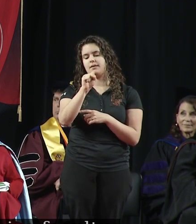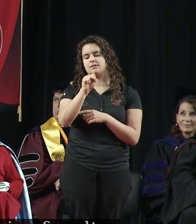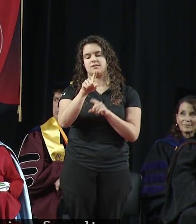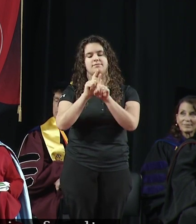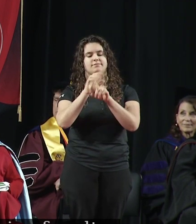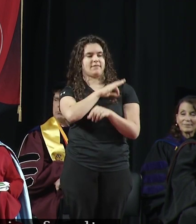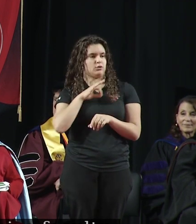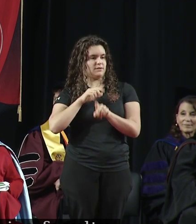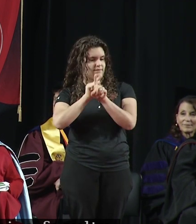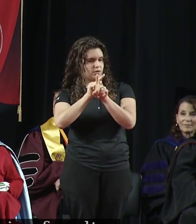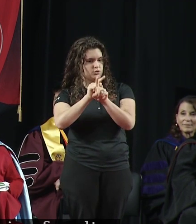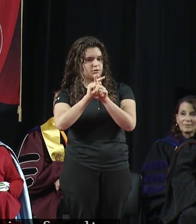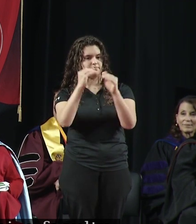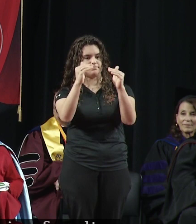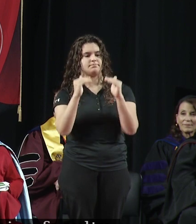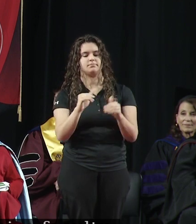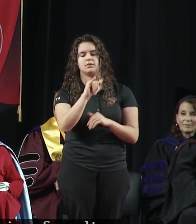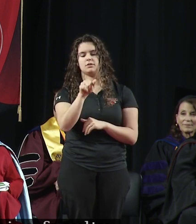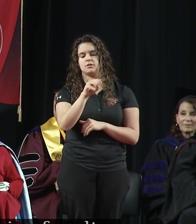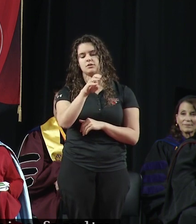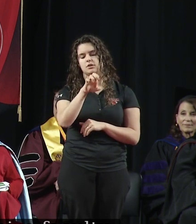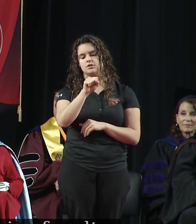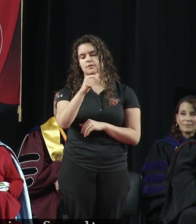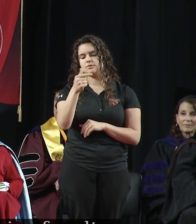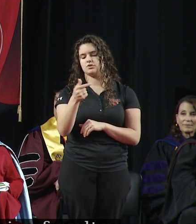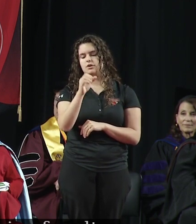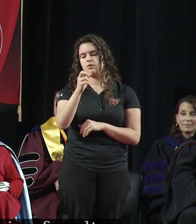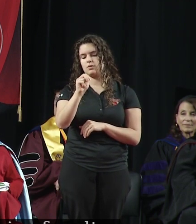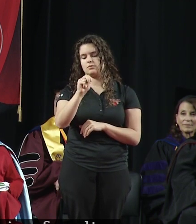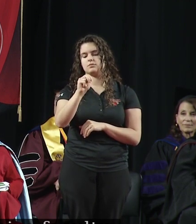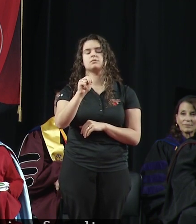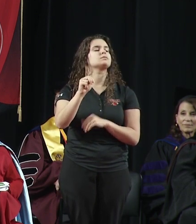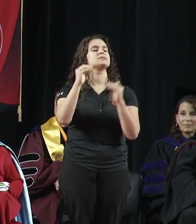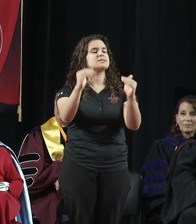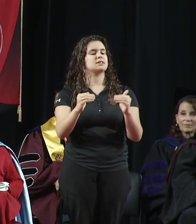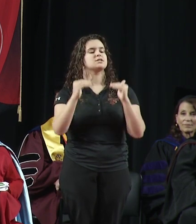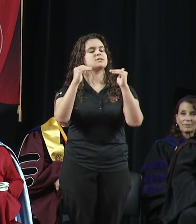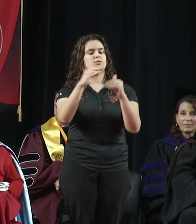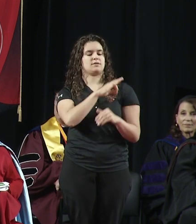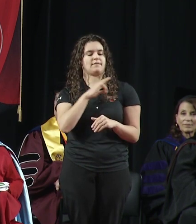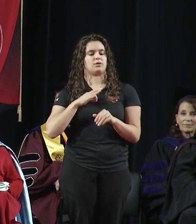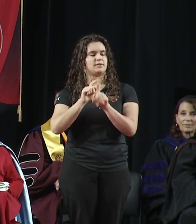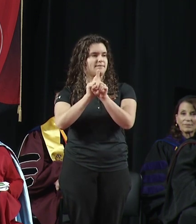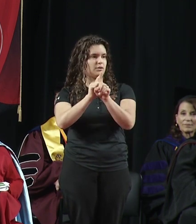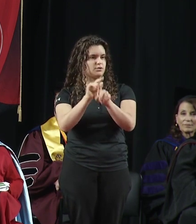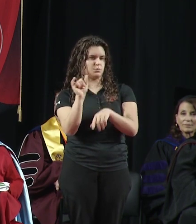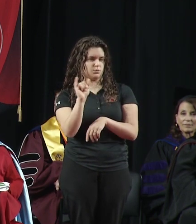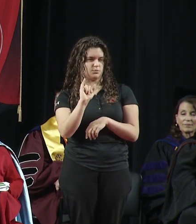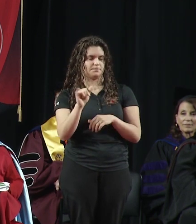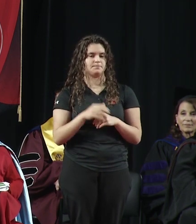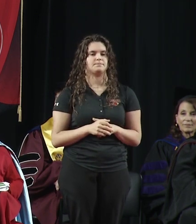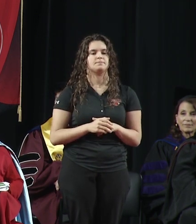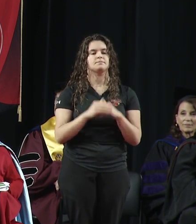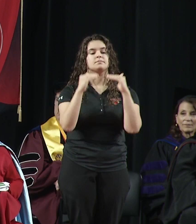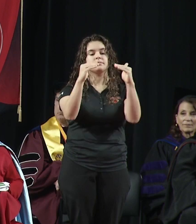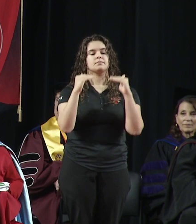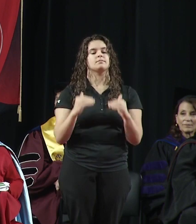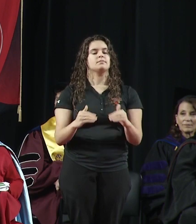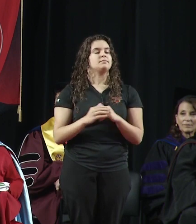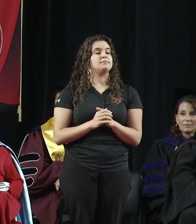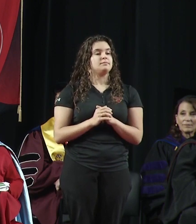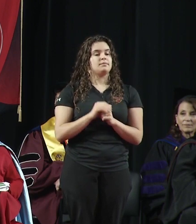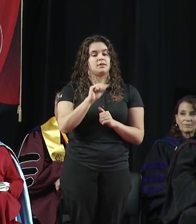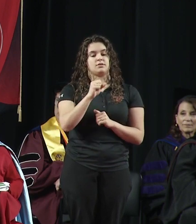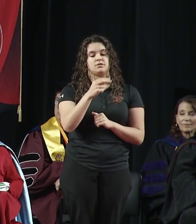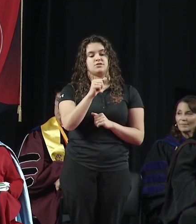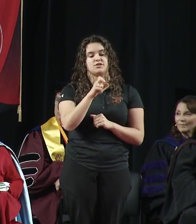Faculty Fellowship, and the James G. Crump Distinguished Faculty Fellowship. The Shavers recently